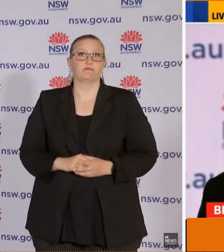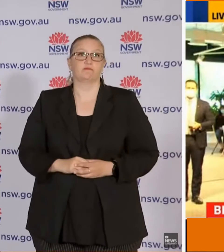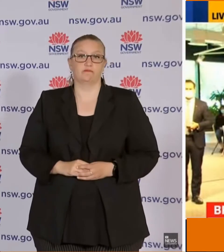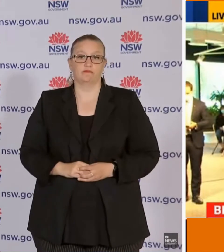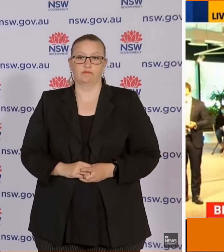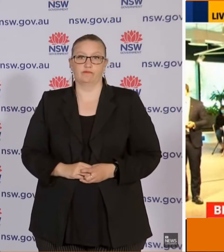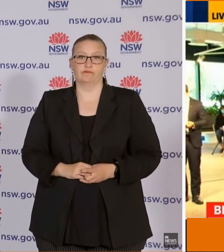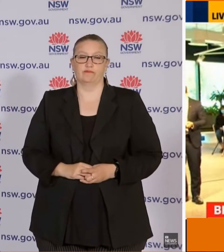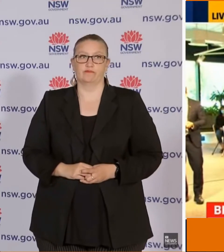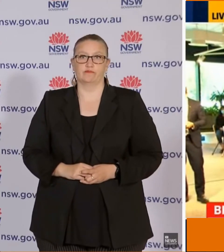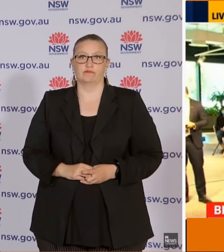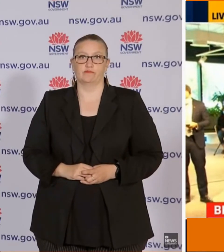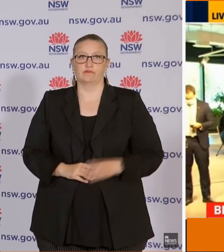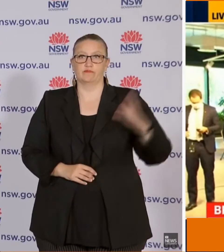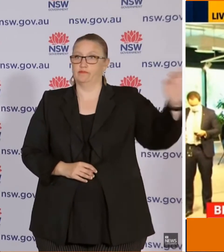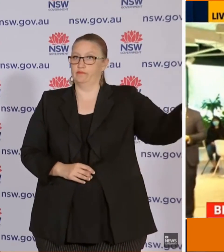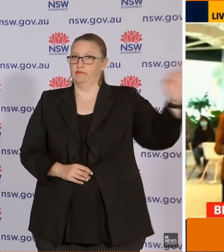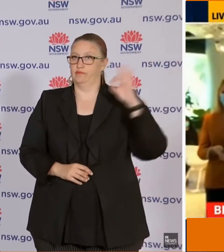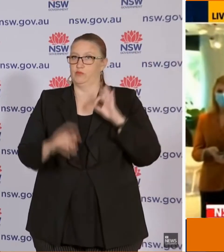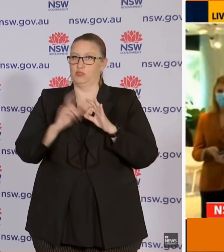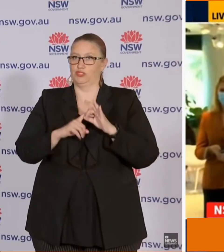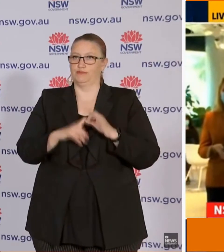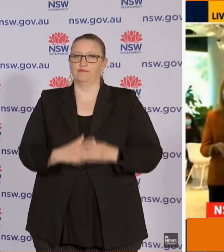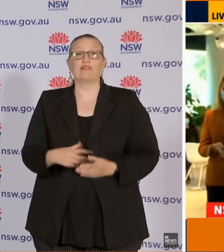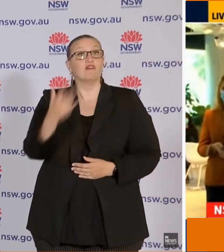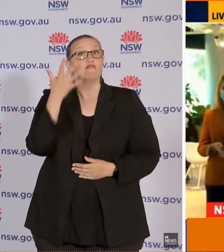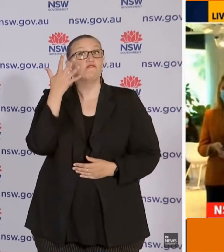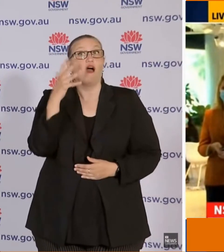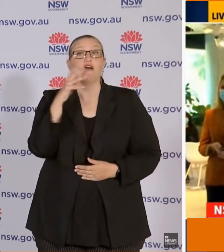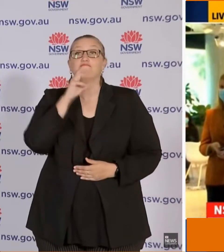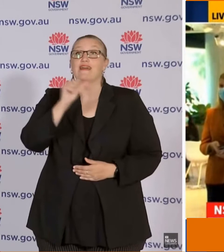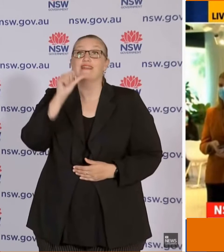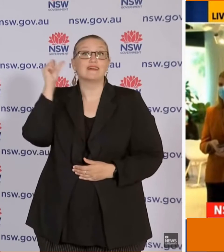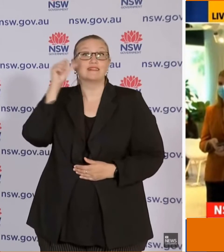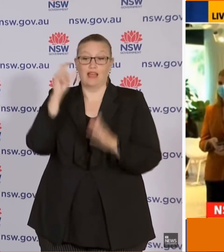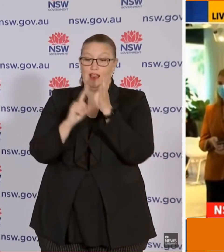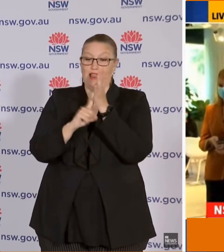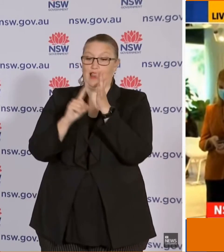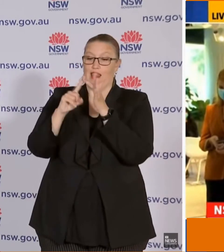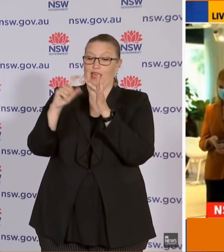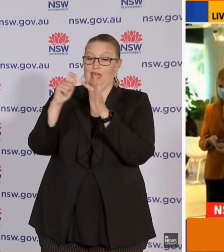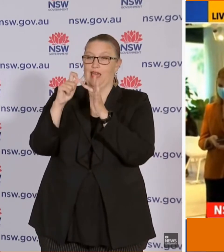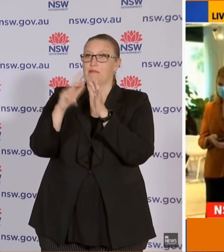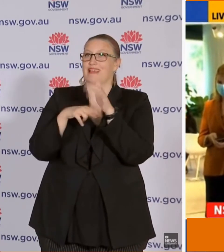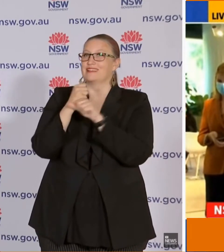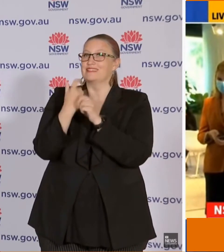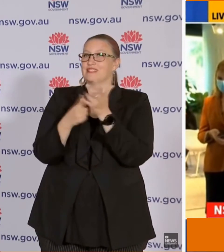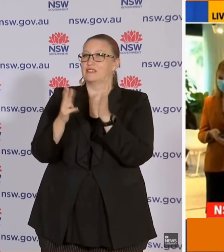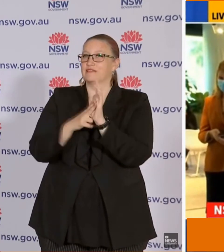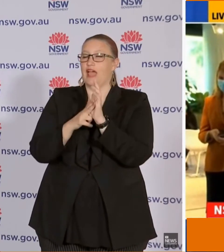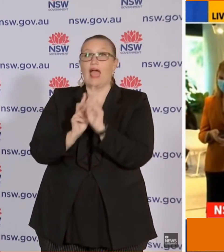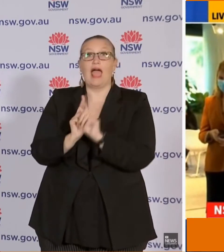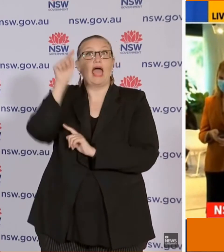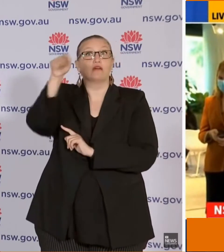There were five men yesterday who were found in Leppington playing cards, COVID positive, outside. They've